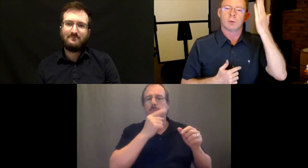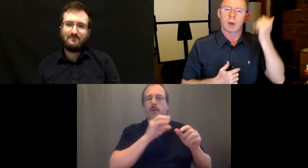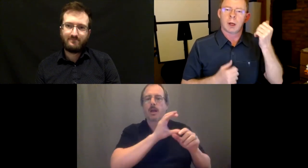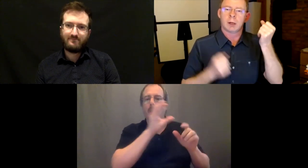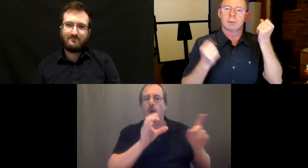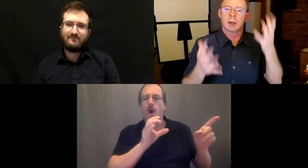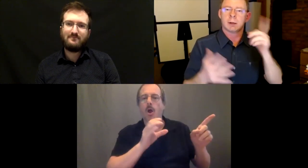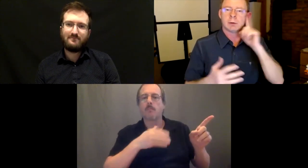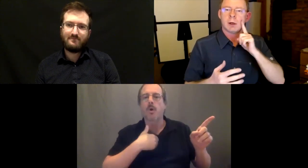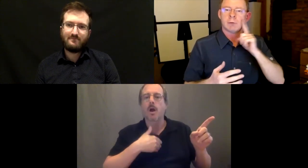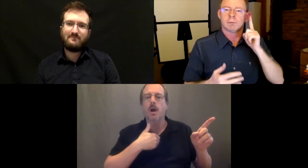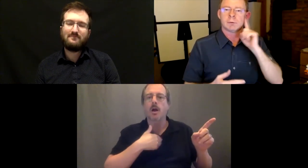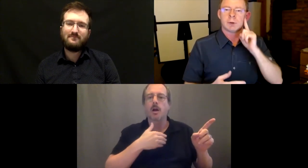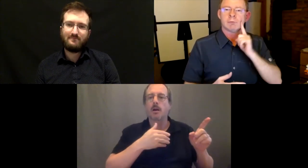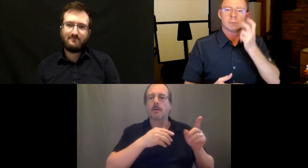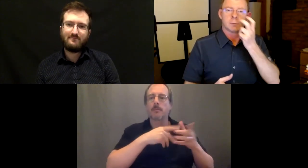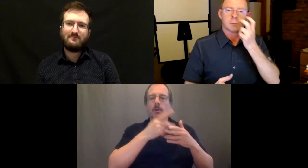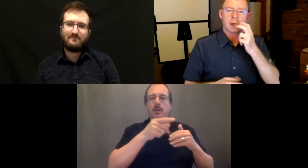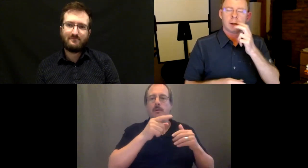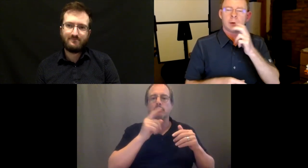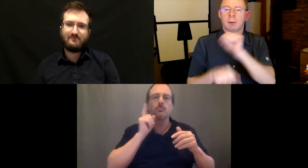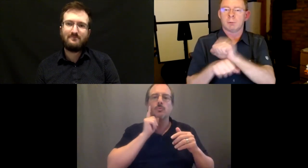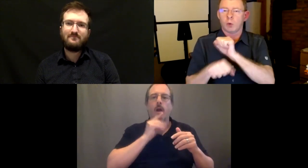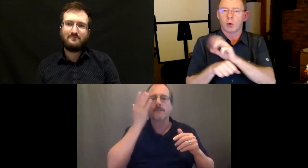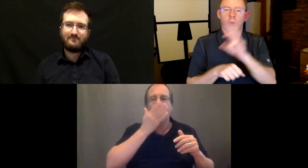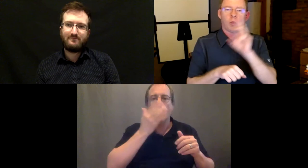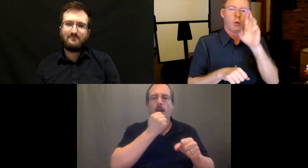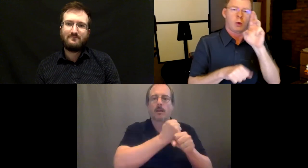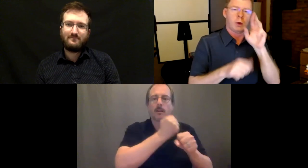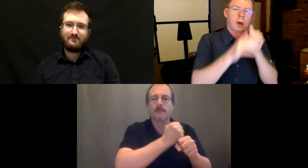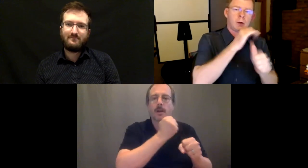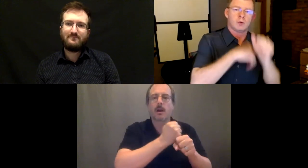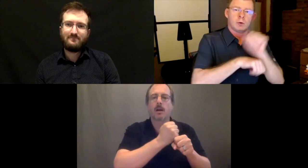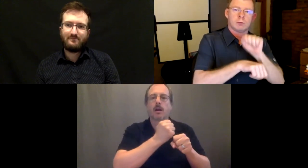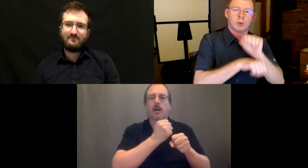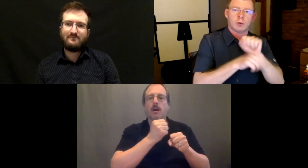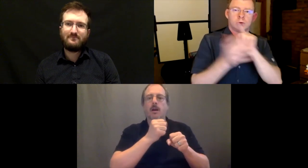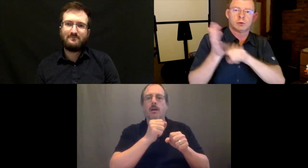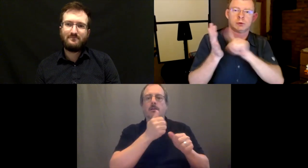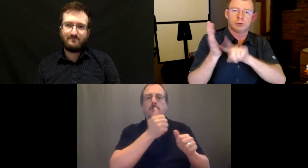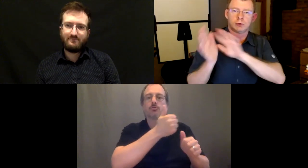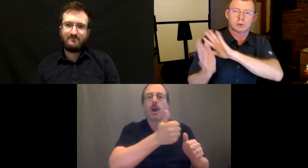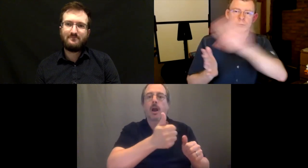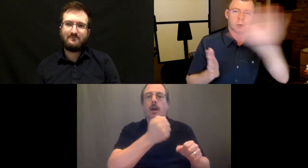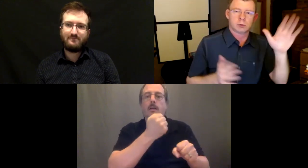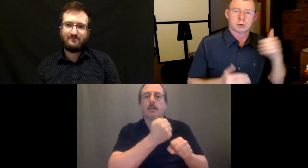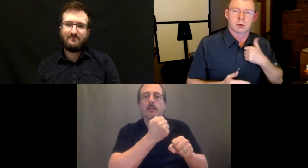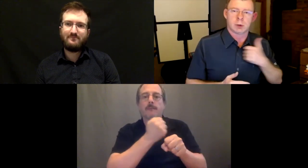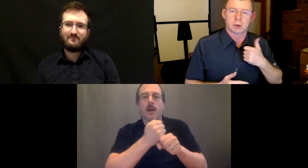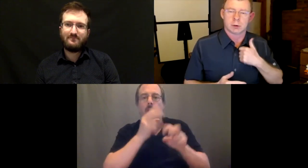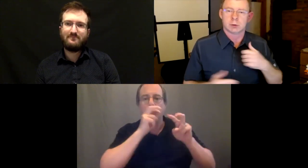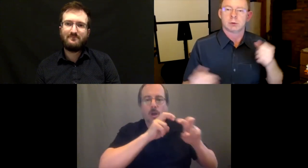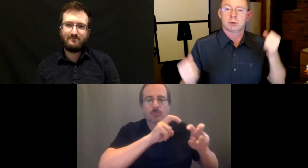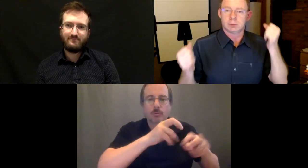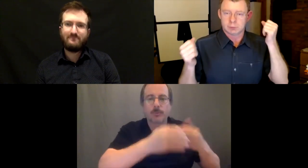Literacy Initiative as a support organization for deafblind individuals who are employed